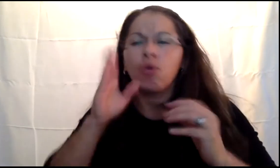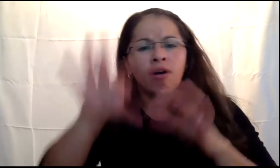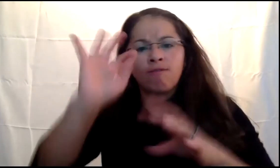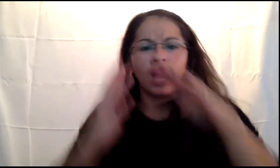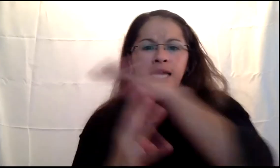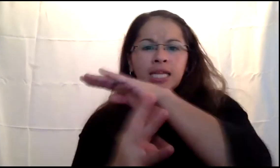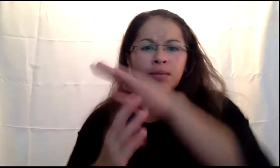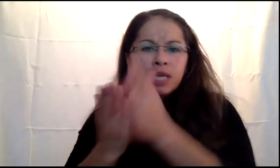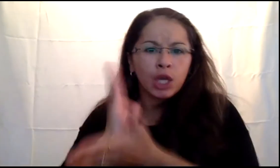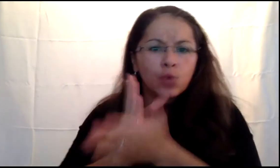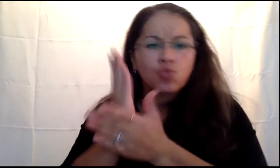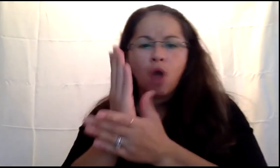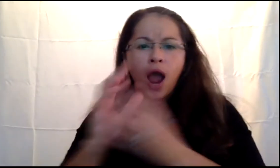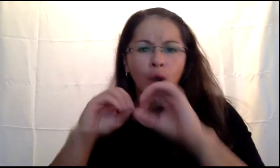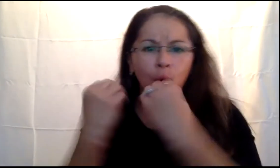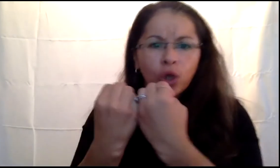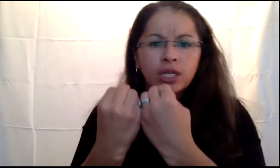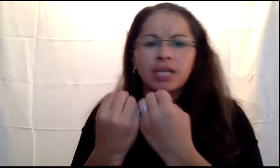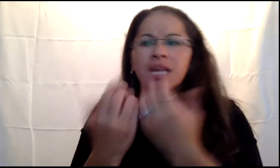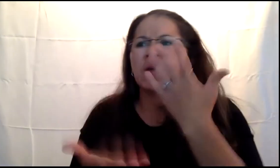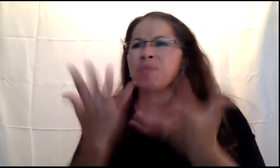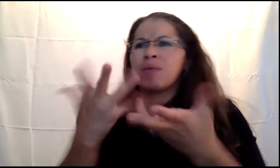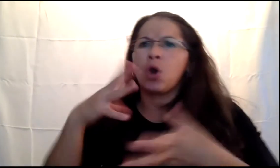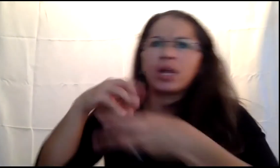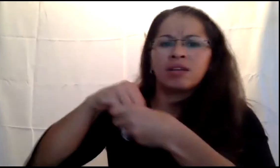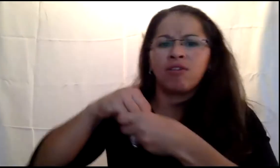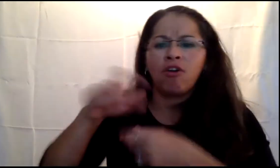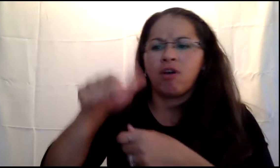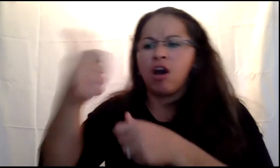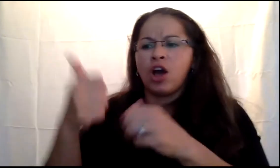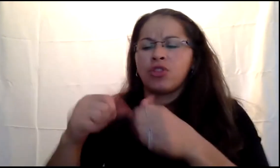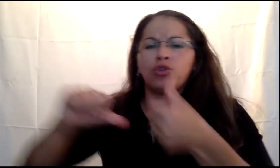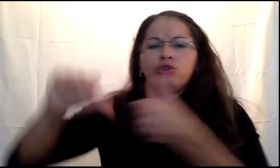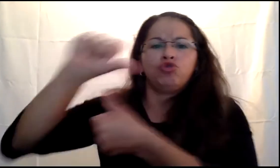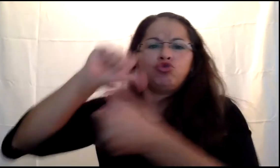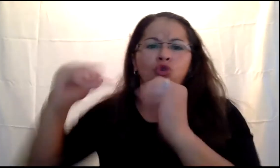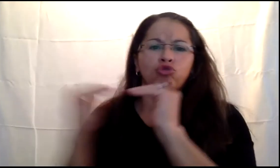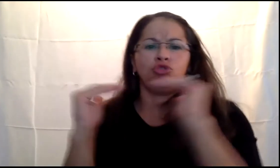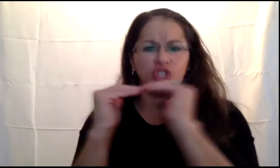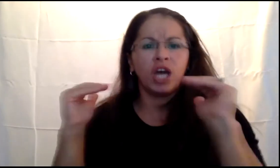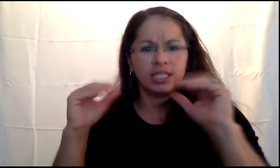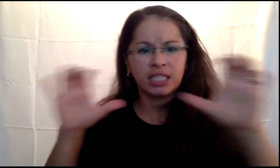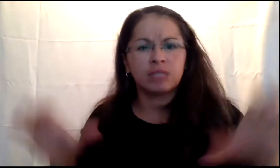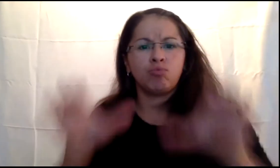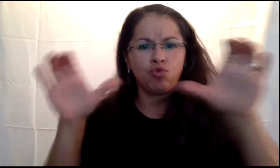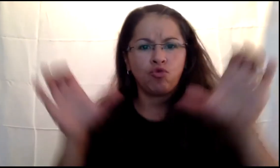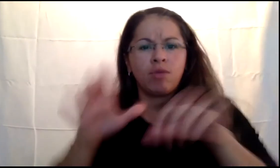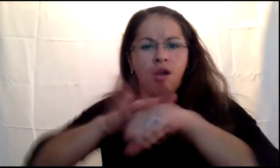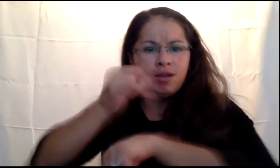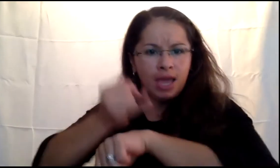maybe embedded in other social justice movements on the campus. I think learning about the social justice